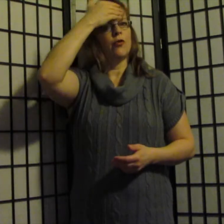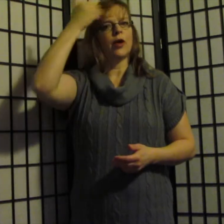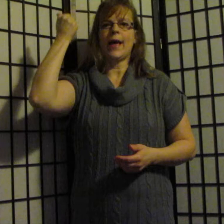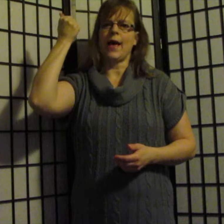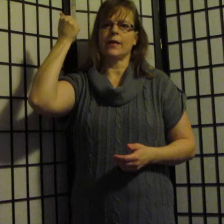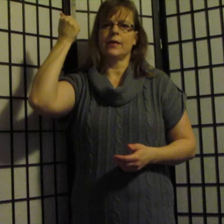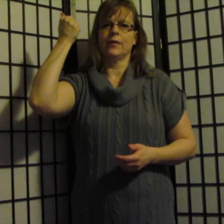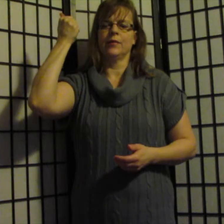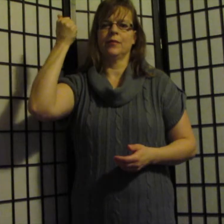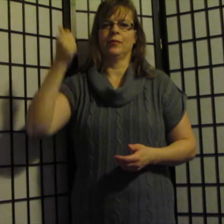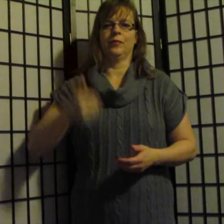Forget.